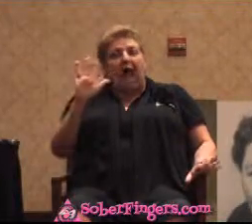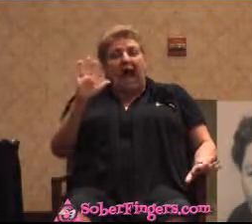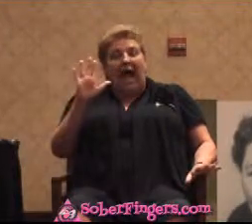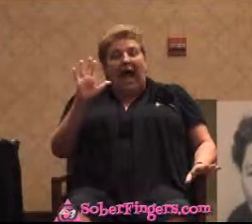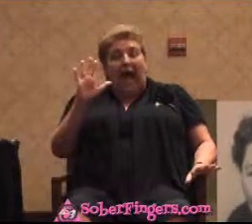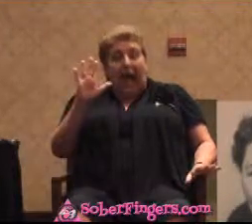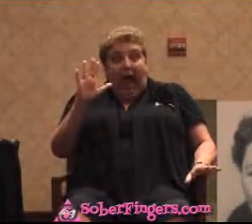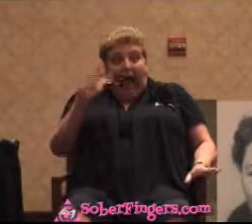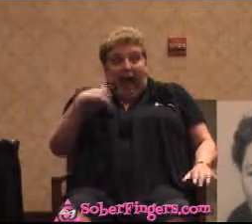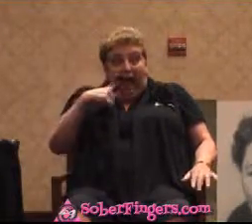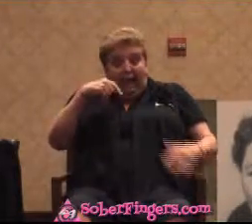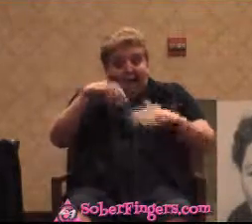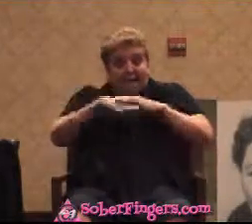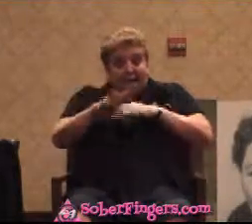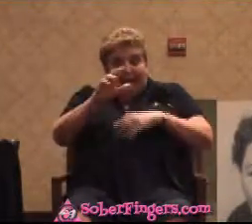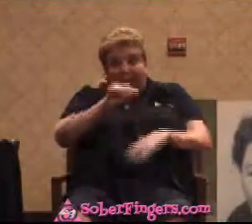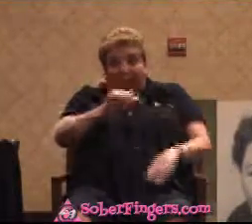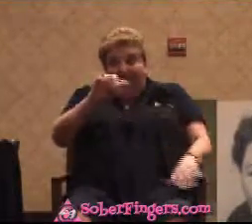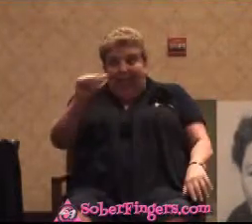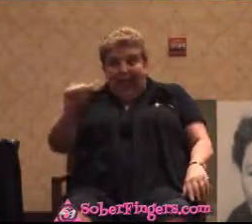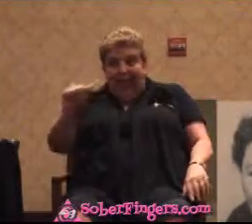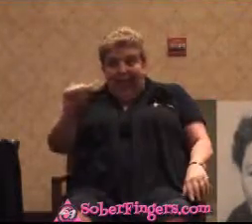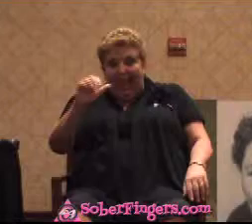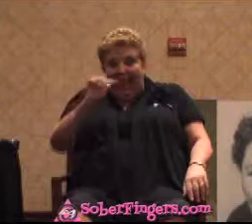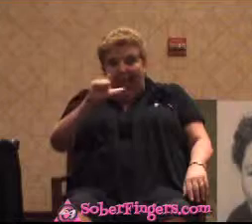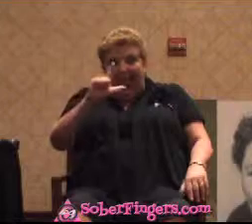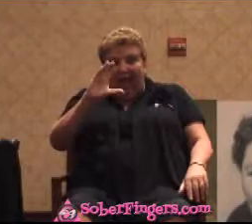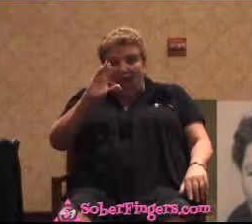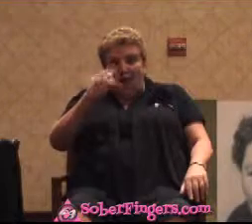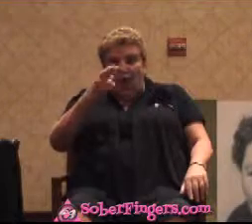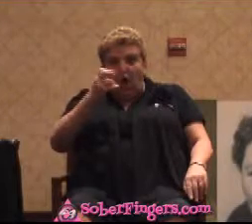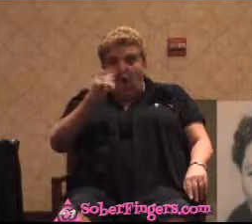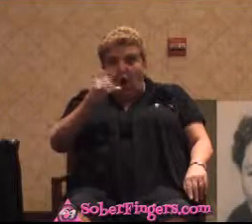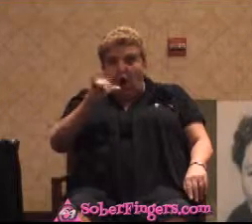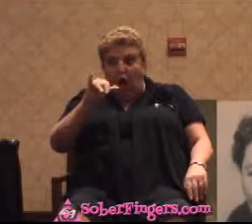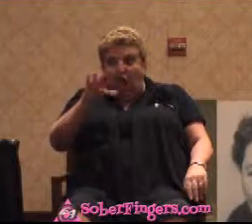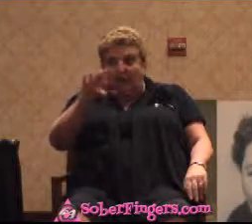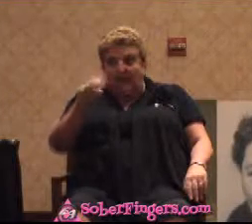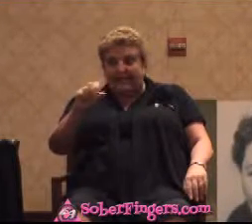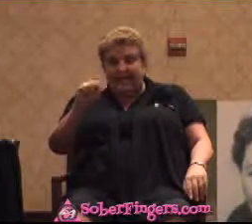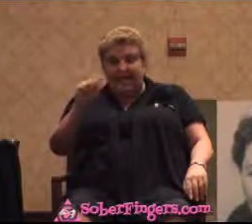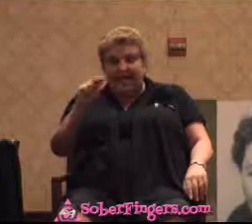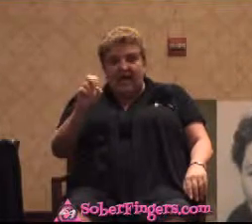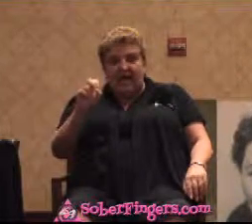Alcoholics Anonymous. You have hit an all-time low.